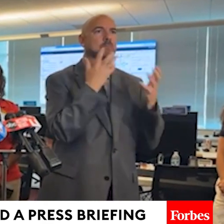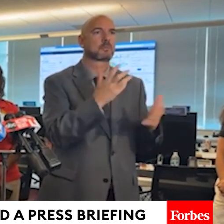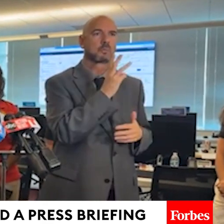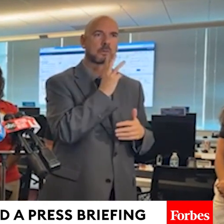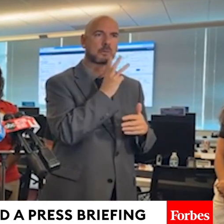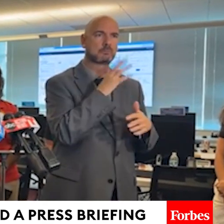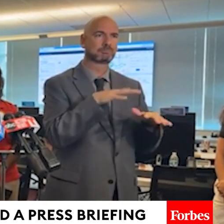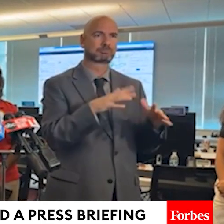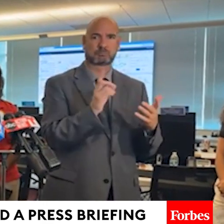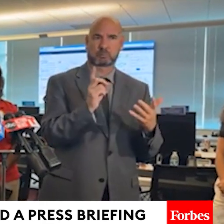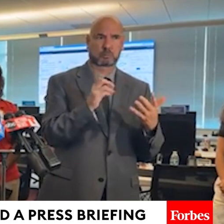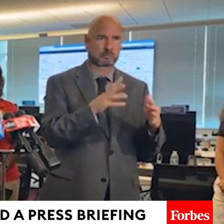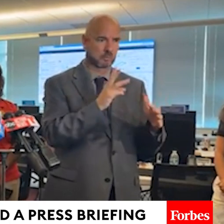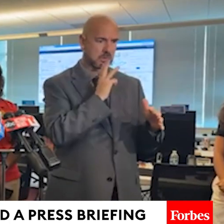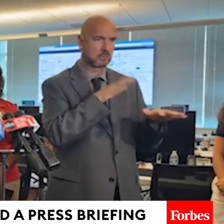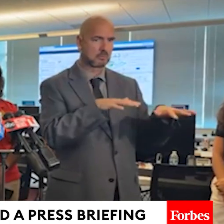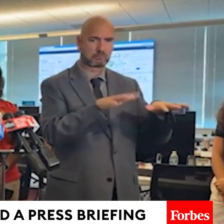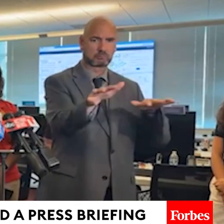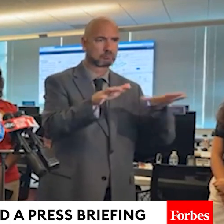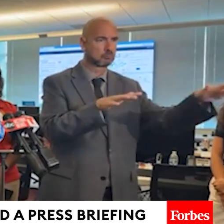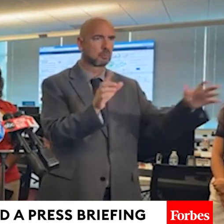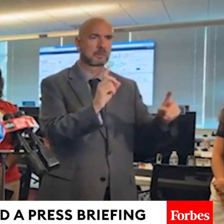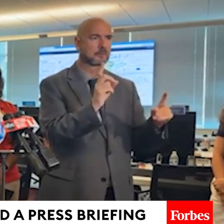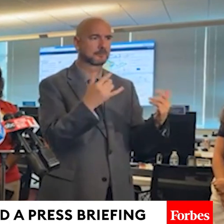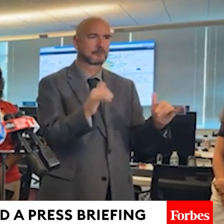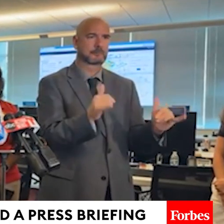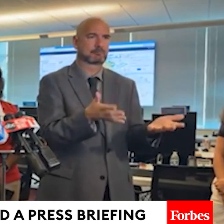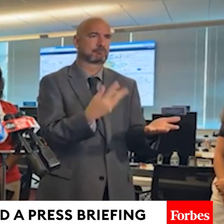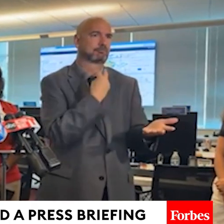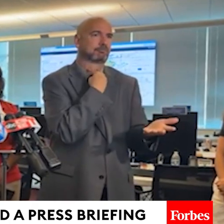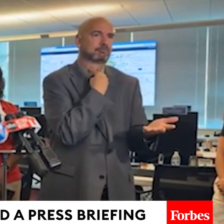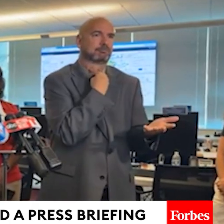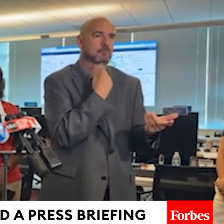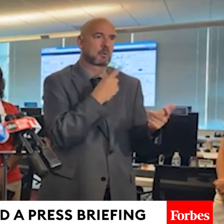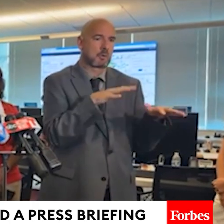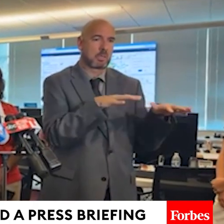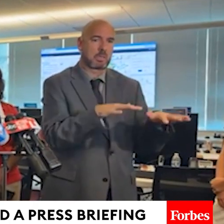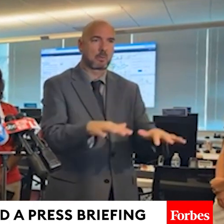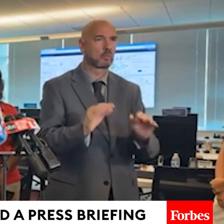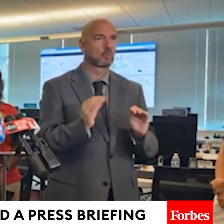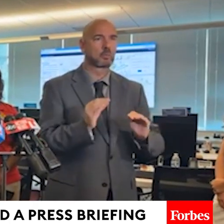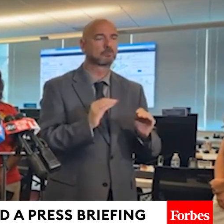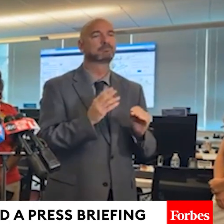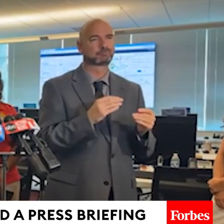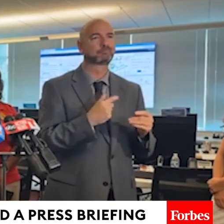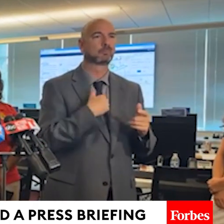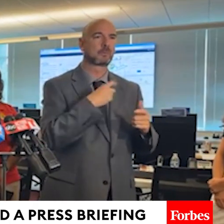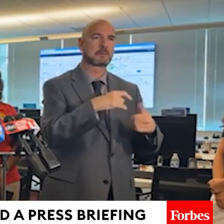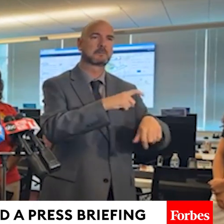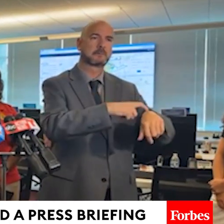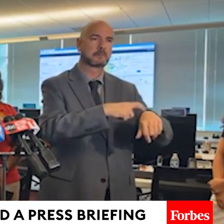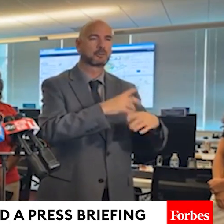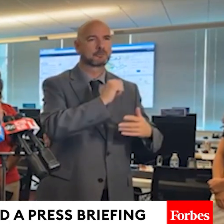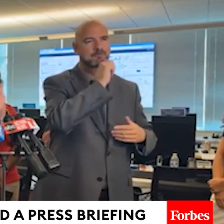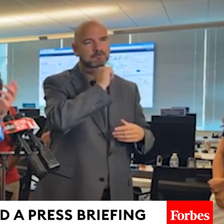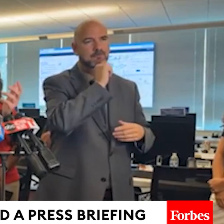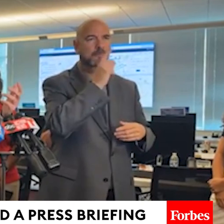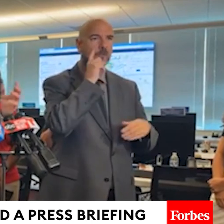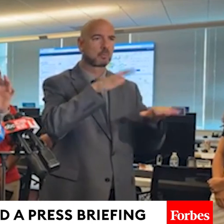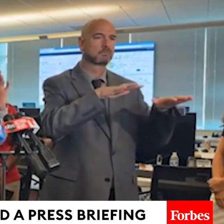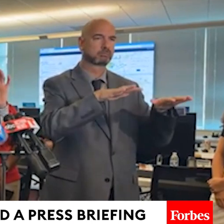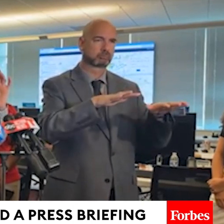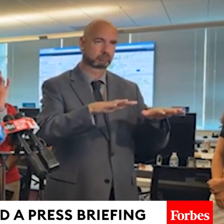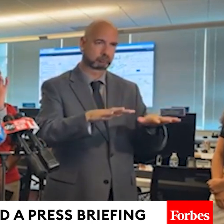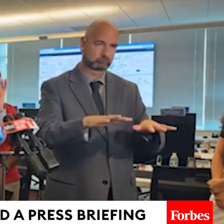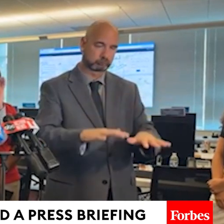place for that rainwater to go in some areas. So it's just going to take time for some of that to dissipate. I